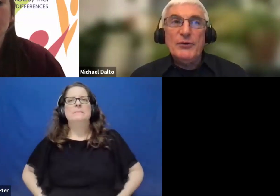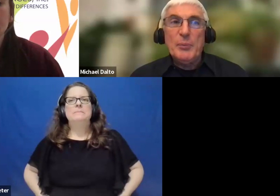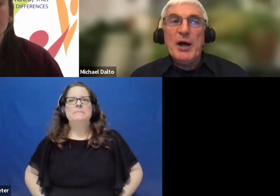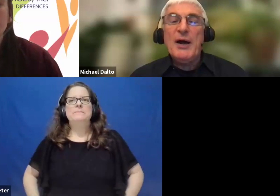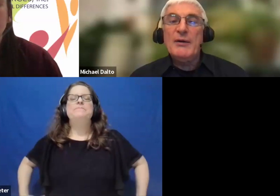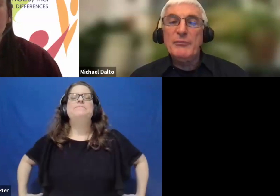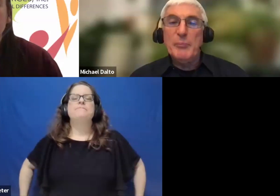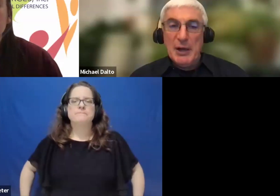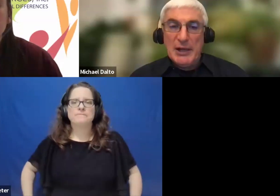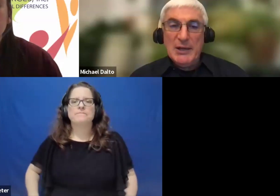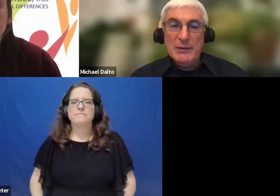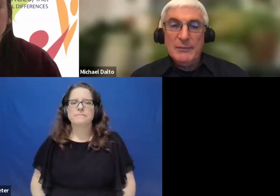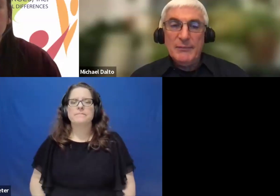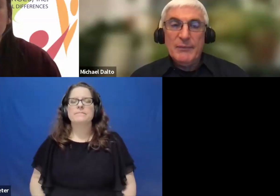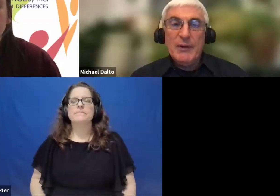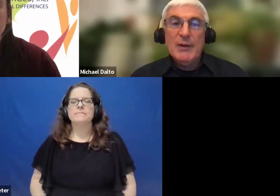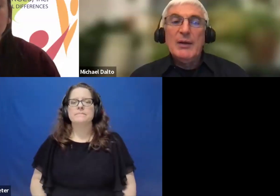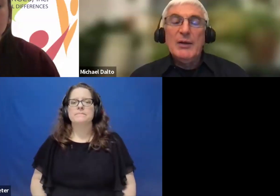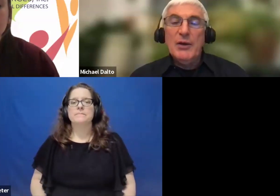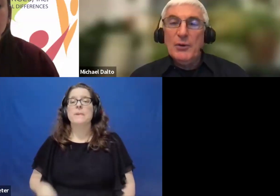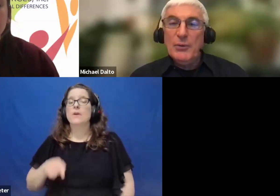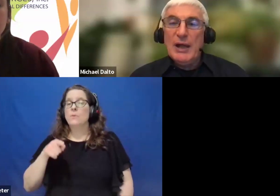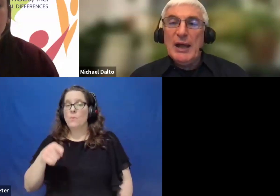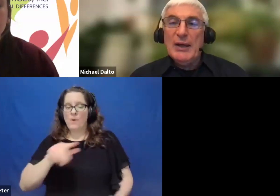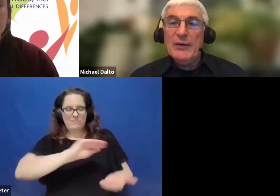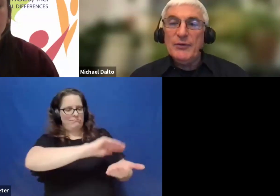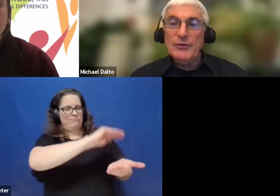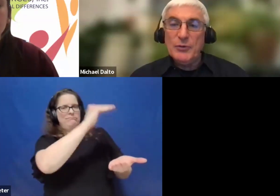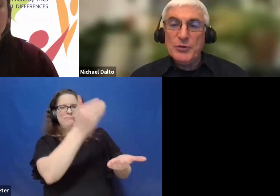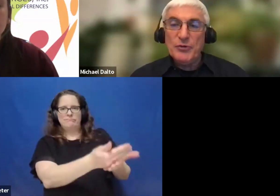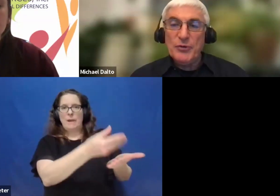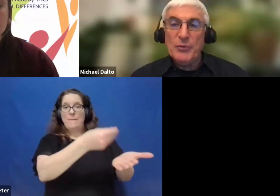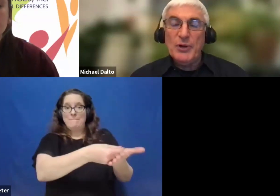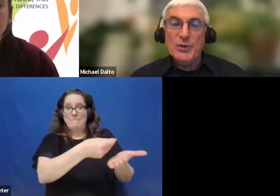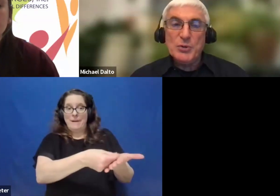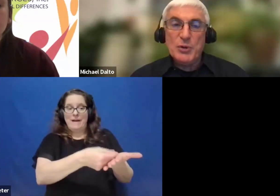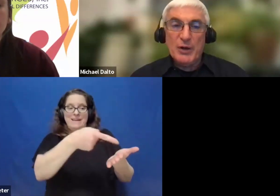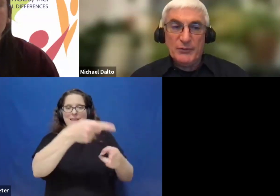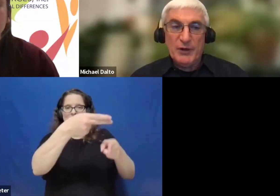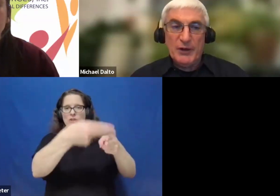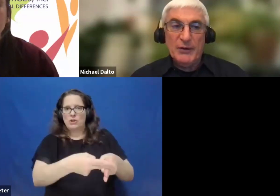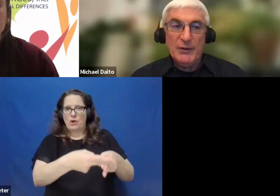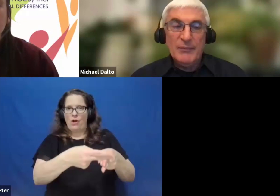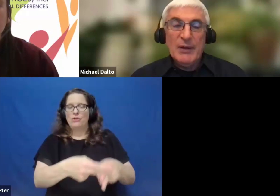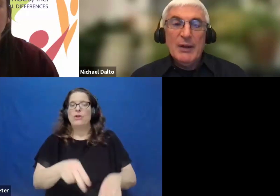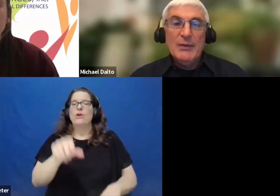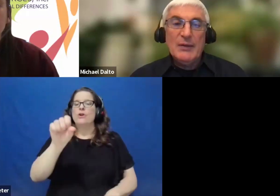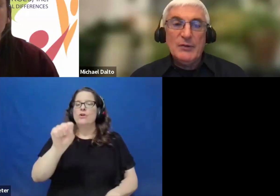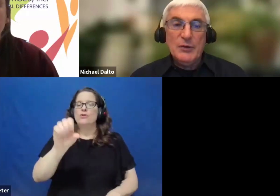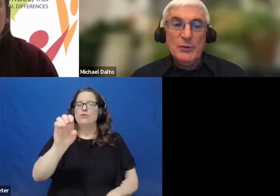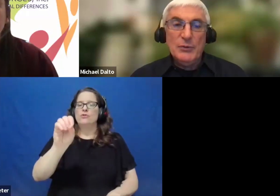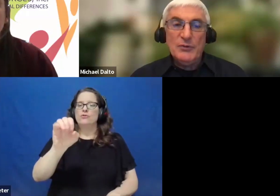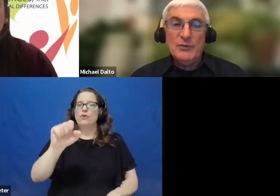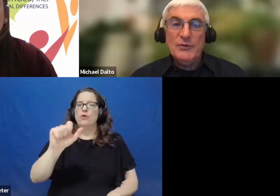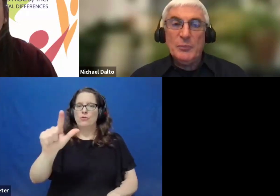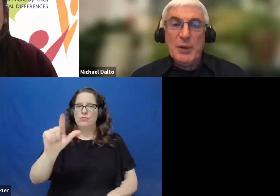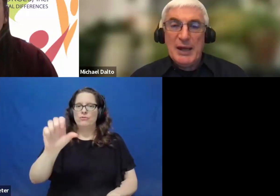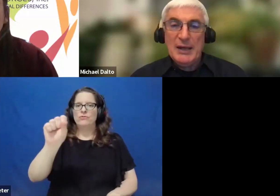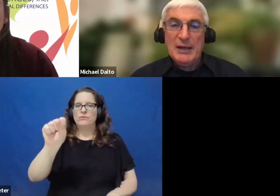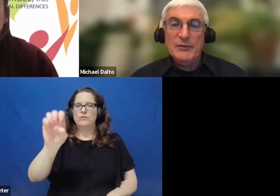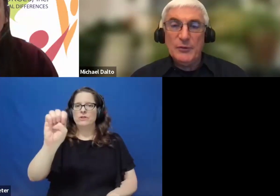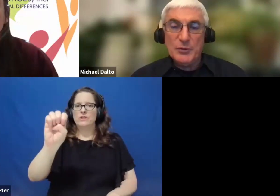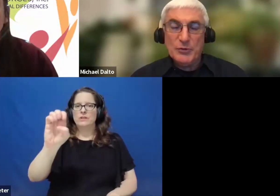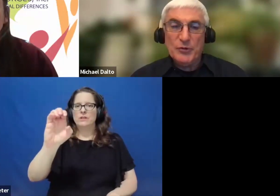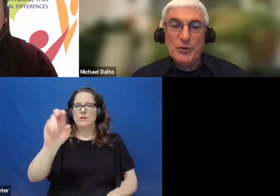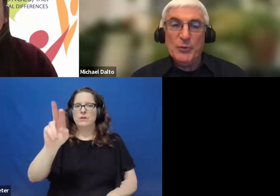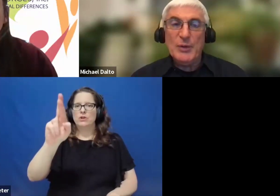There is a pot of money known as the Social Security Trust Fund that's used to